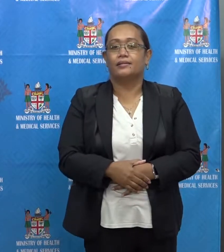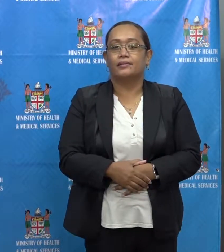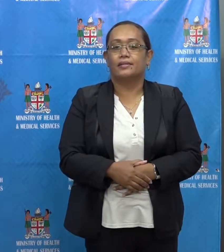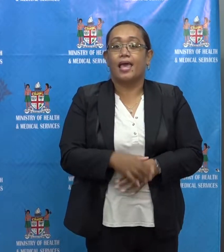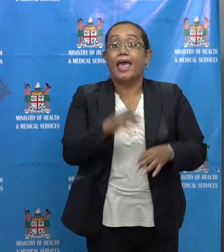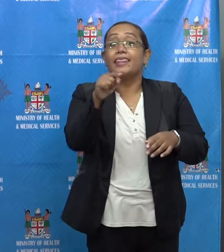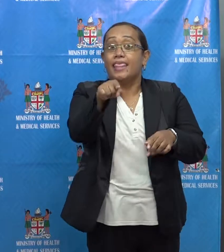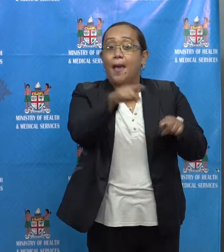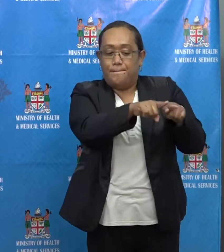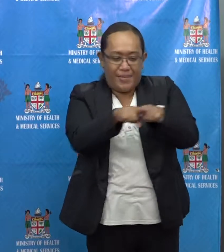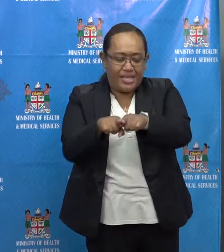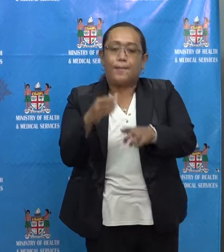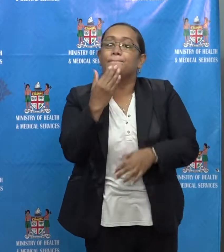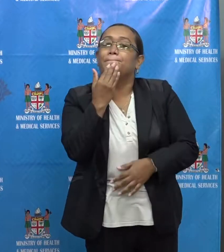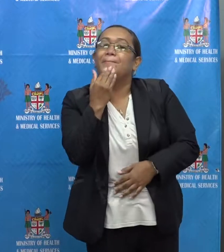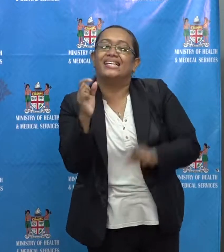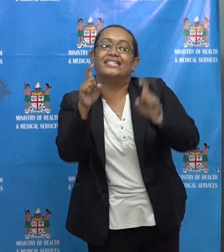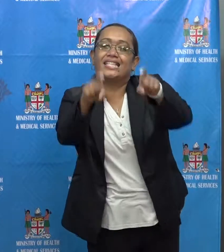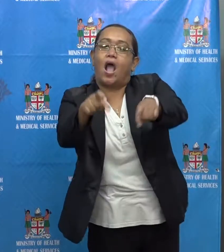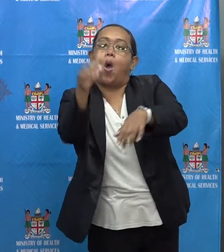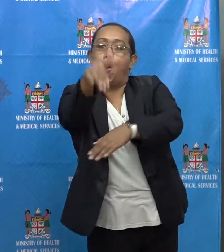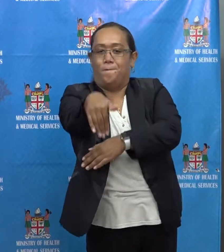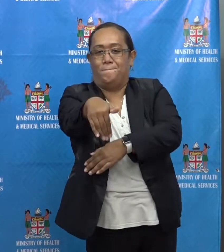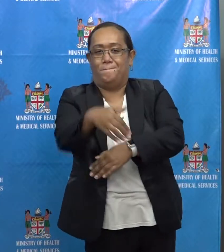That means everyone should stay at home